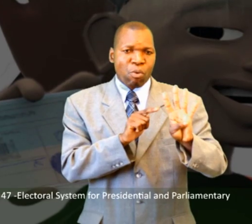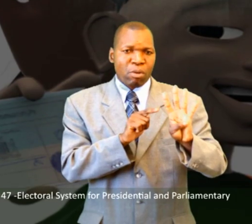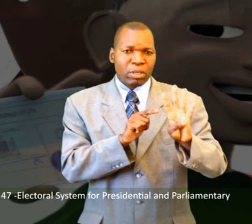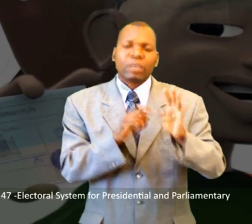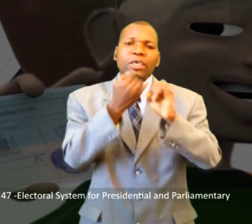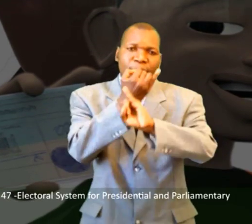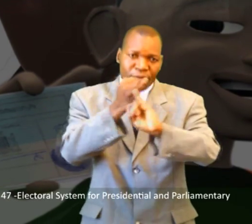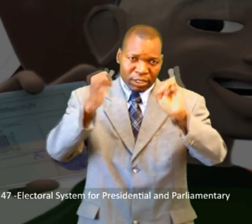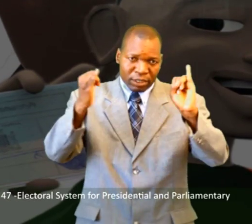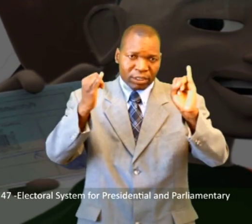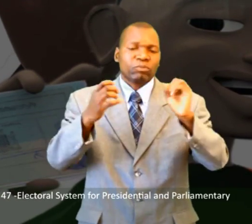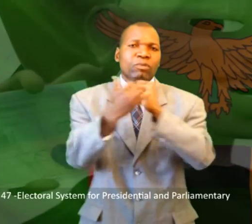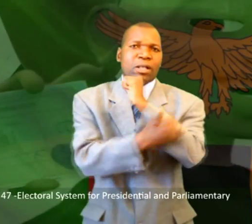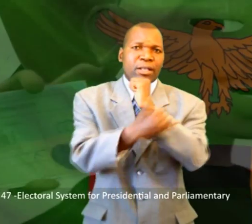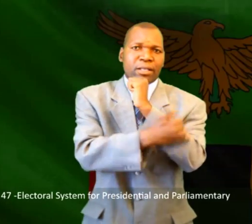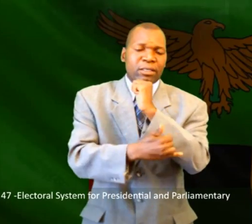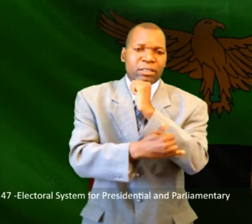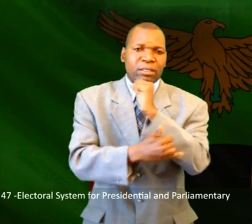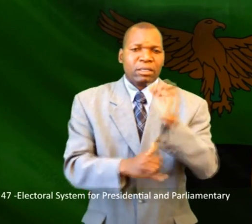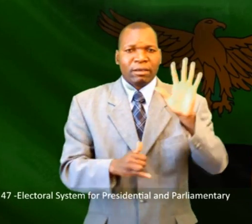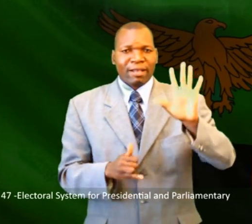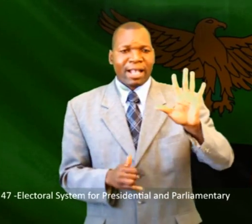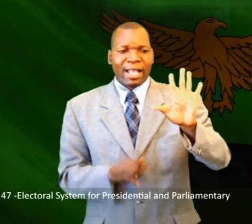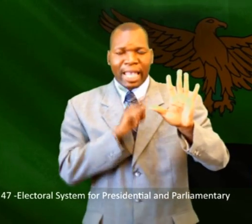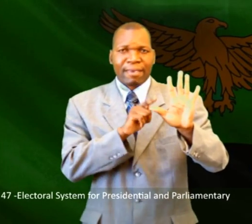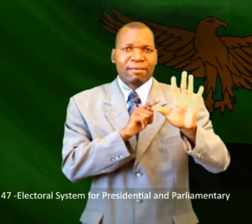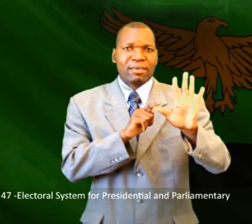47. Electoral system for presidential and parliamentary.